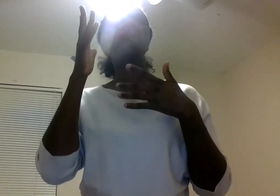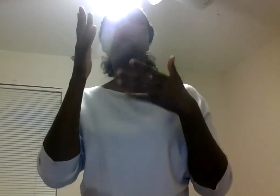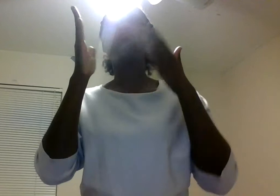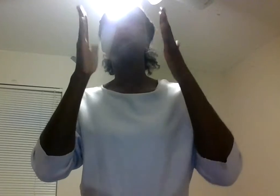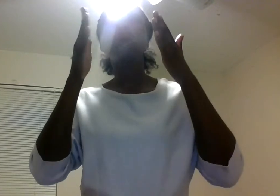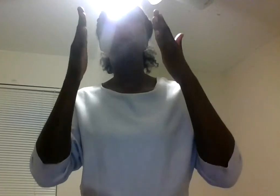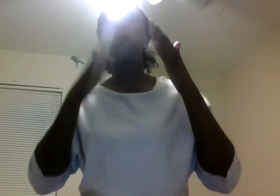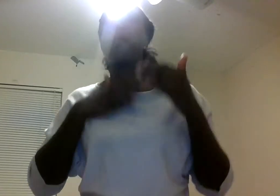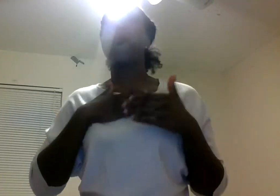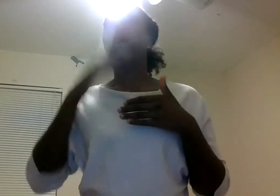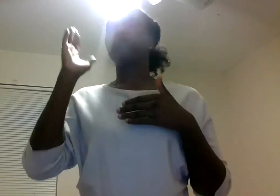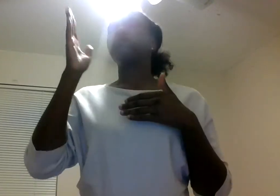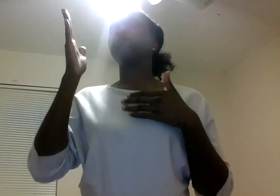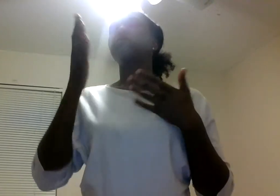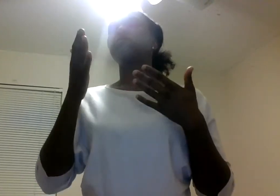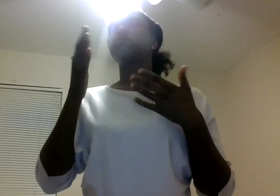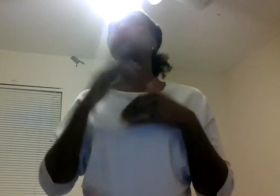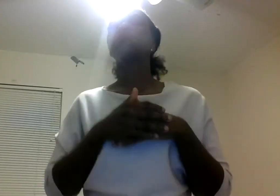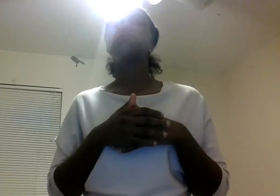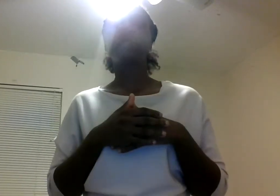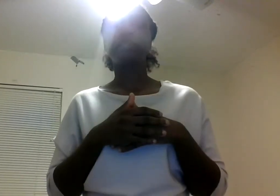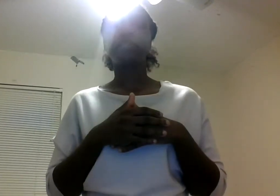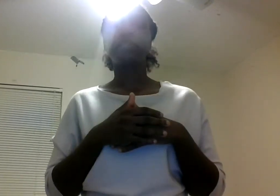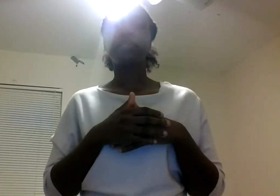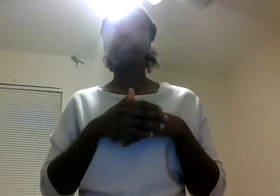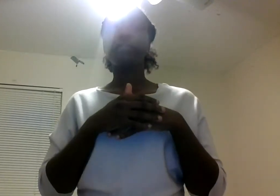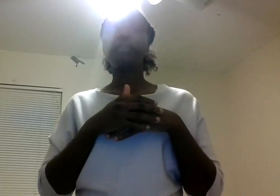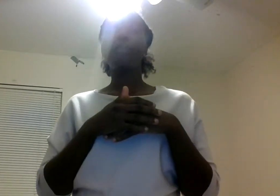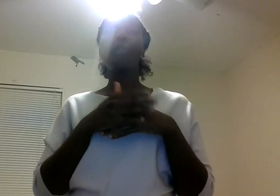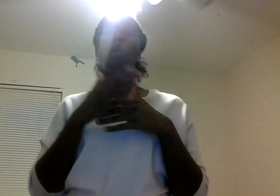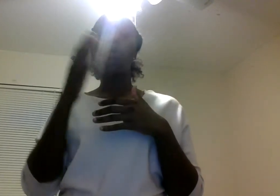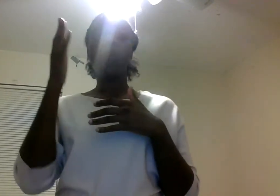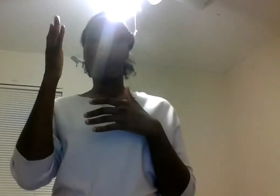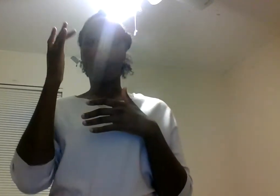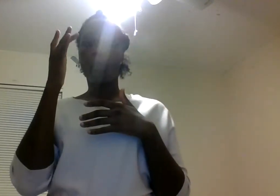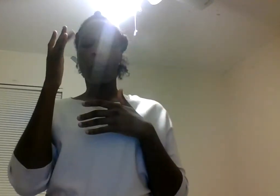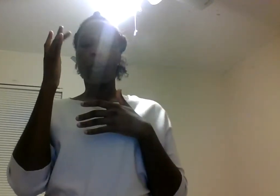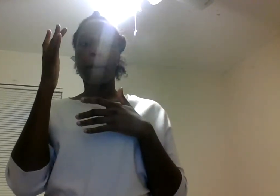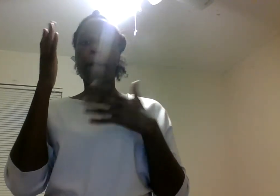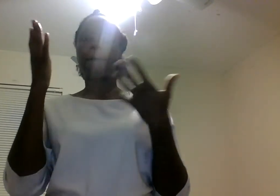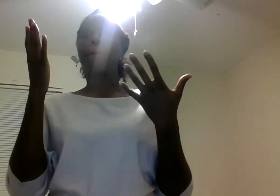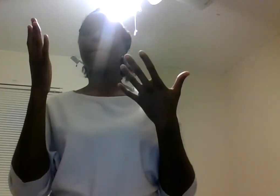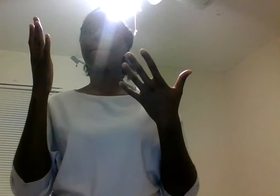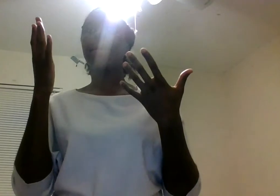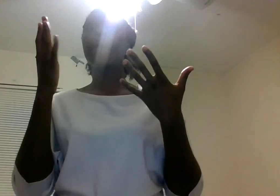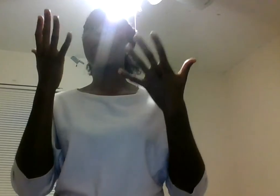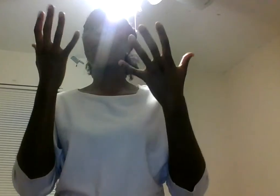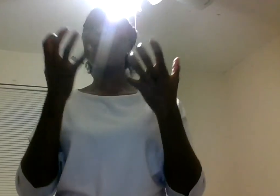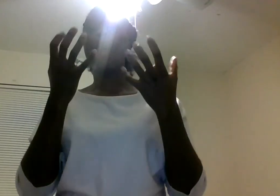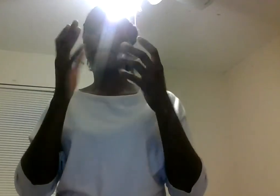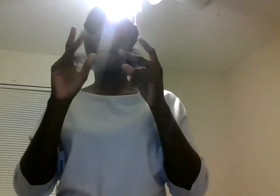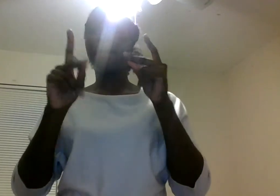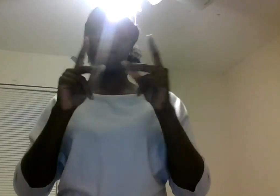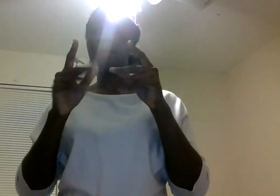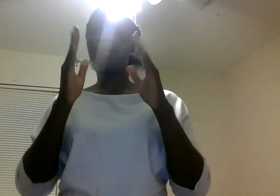how can you do that? I advise people to focus on a story to begin their presentation. Now, if you think